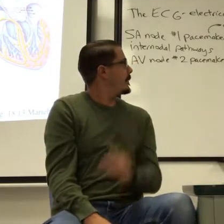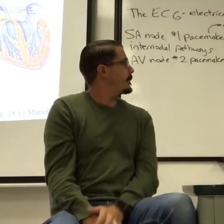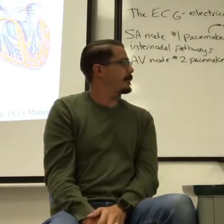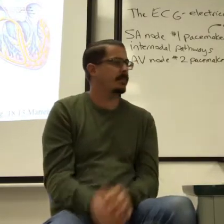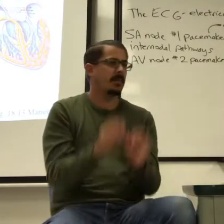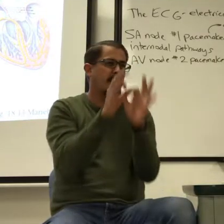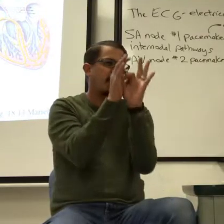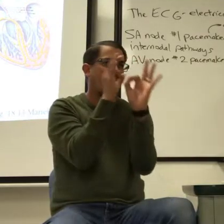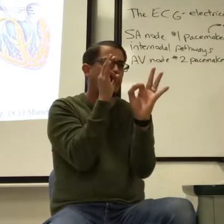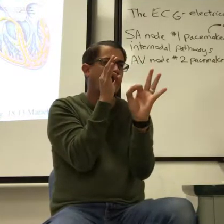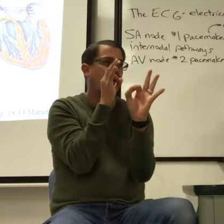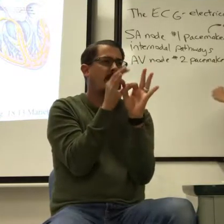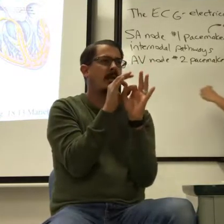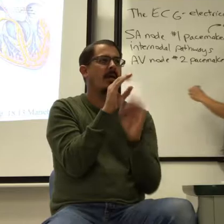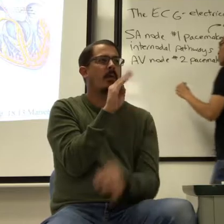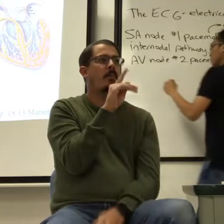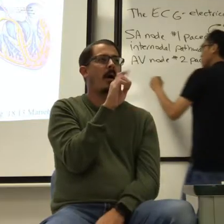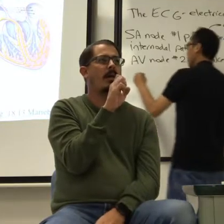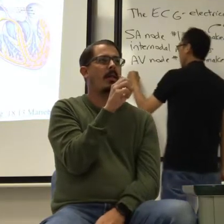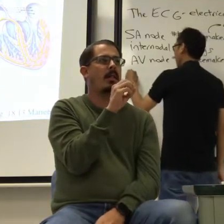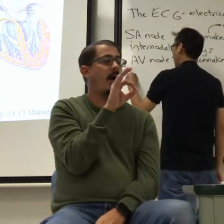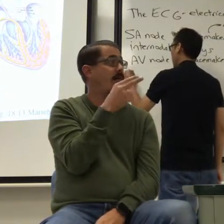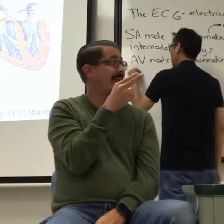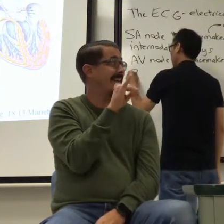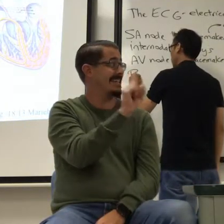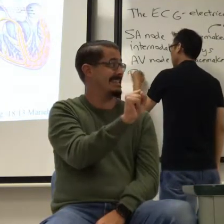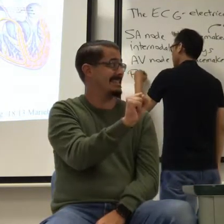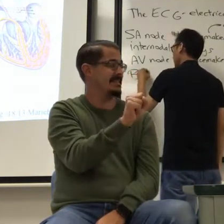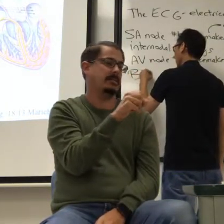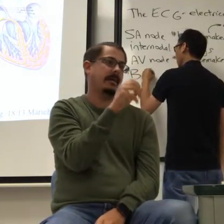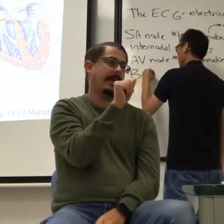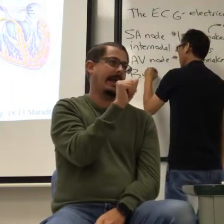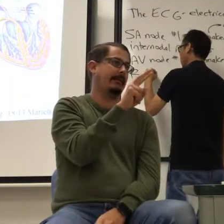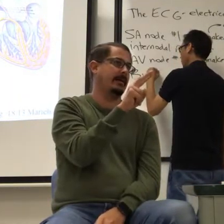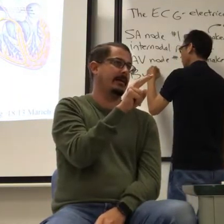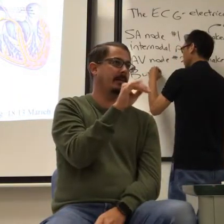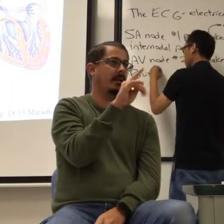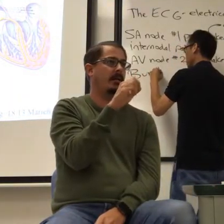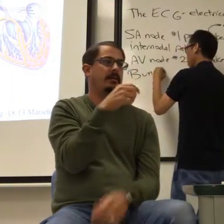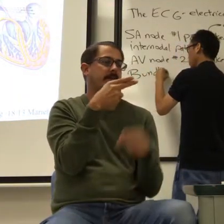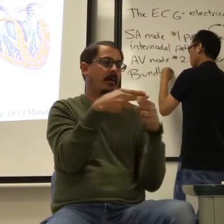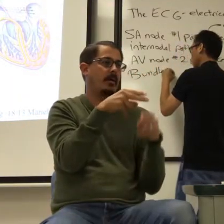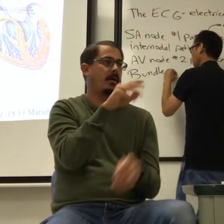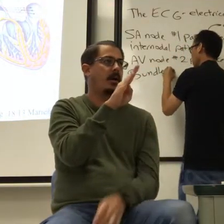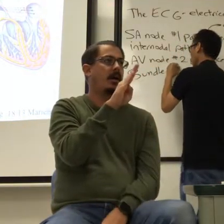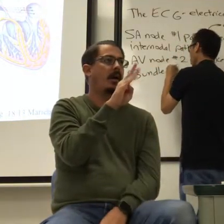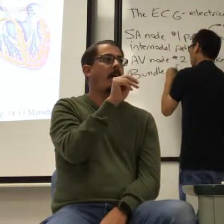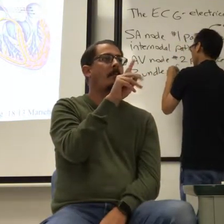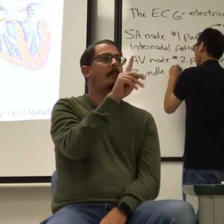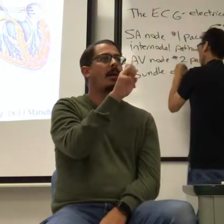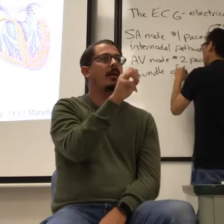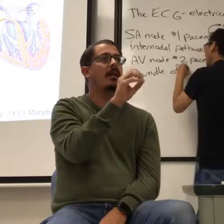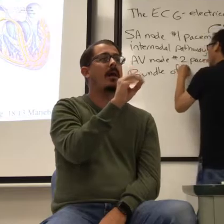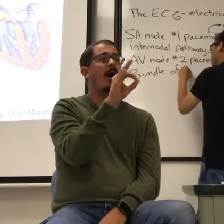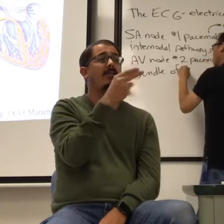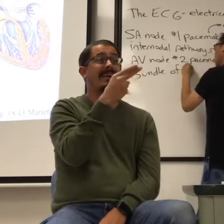It's called the bundle of Pis. Sometimes it's called the AV bundle. I still call it bundle of Pis, which is an older term.